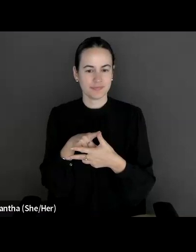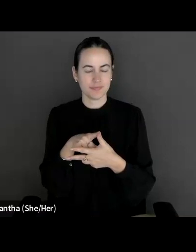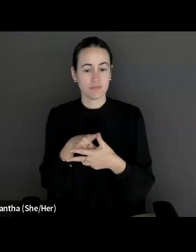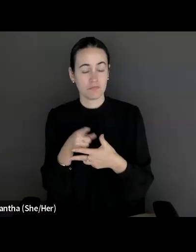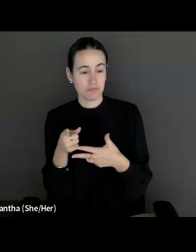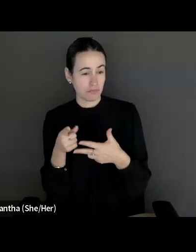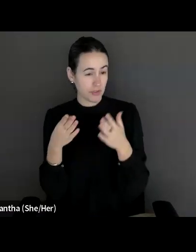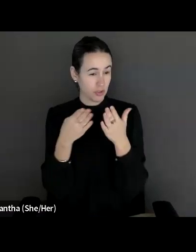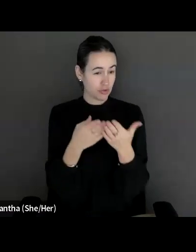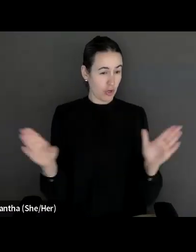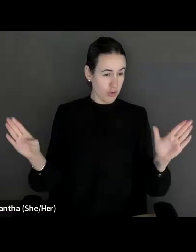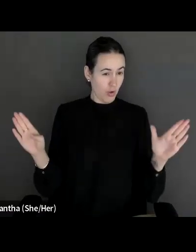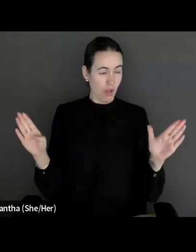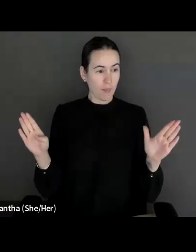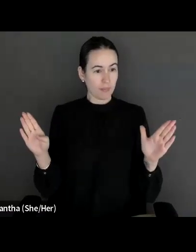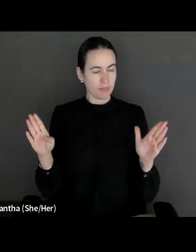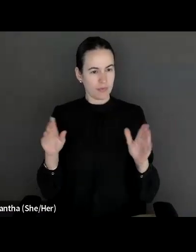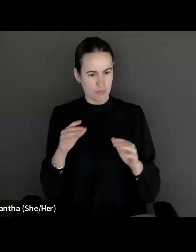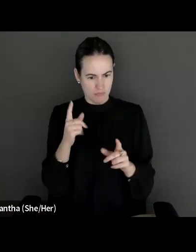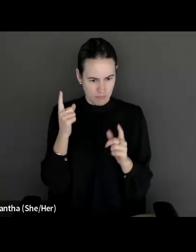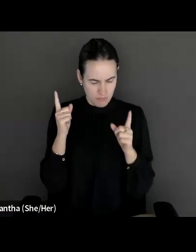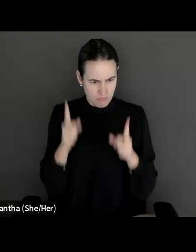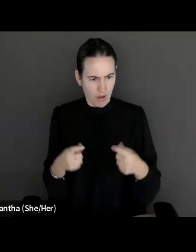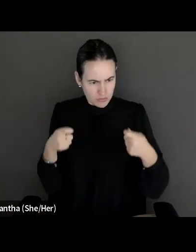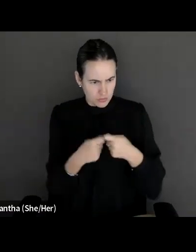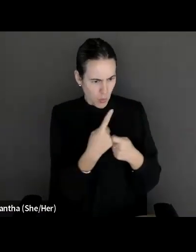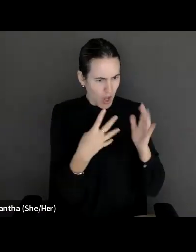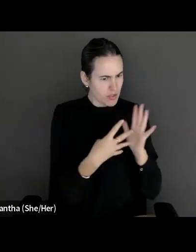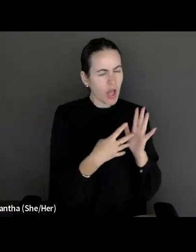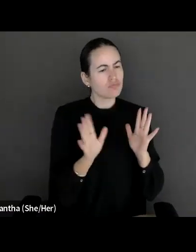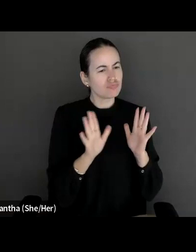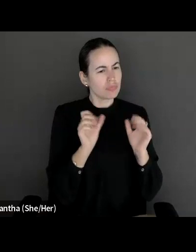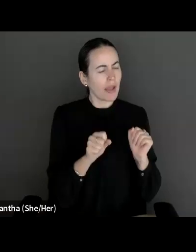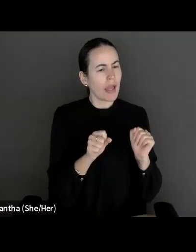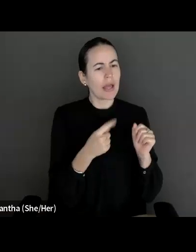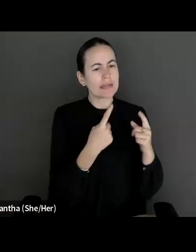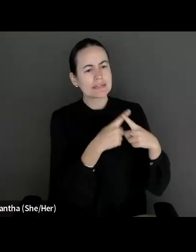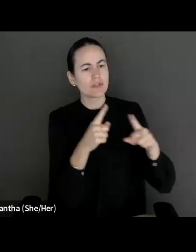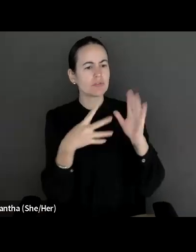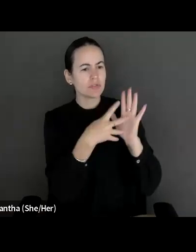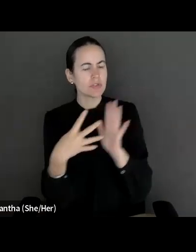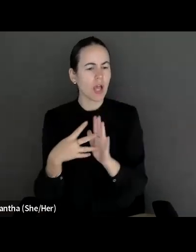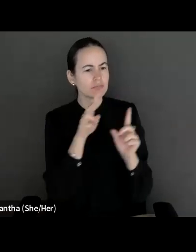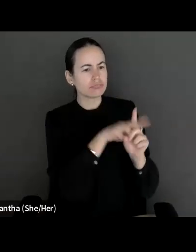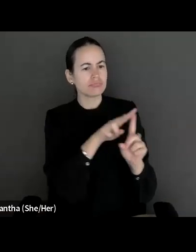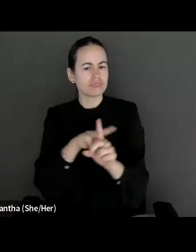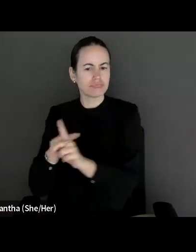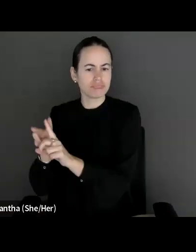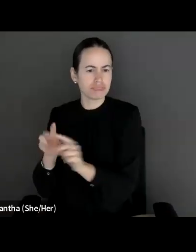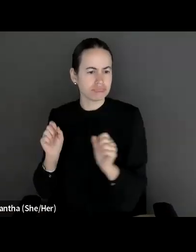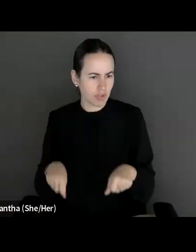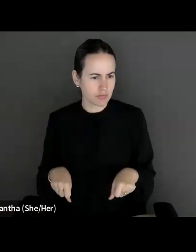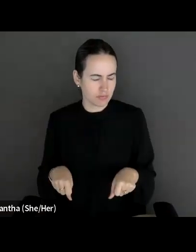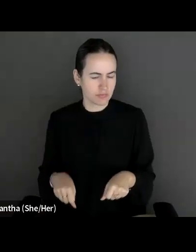to a new situation not expressly covered by the test construct. The precision of post-test predictions is